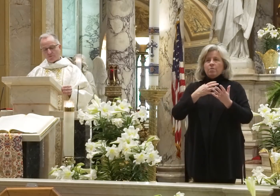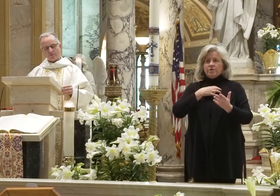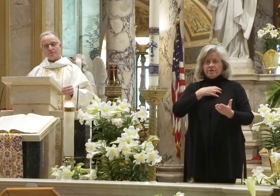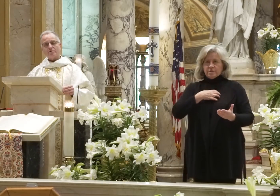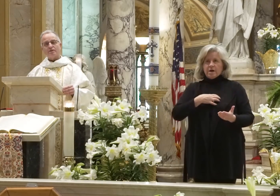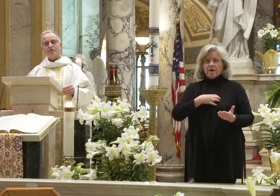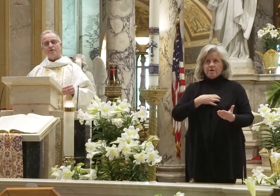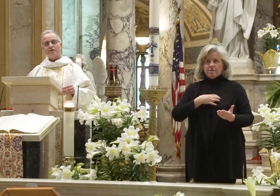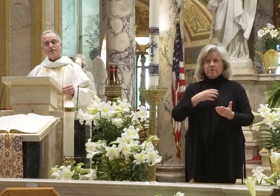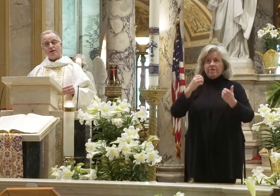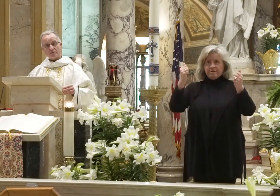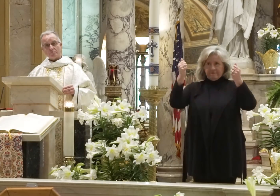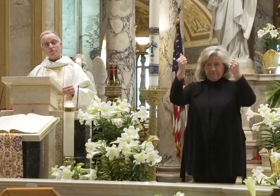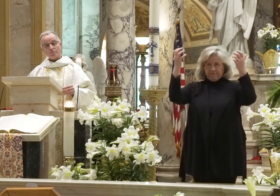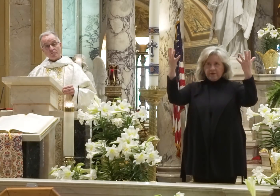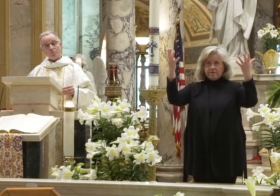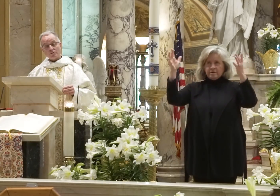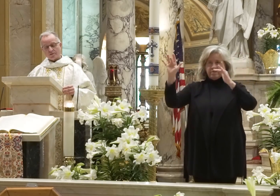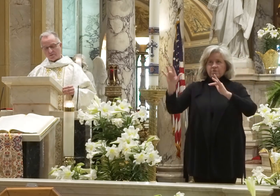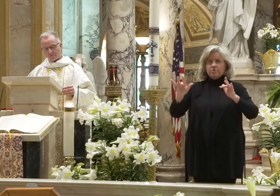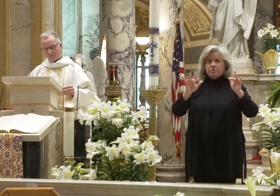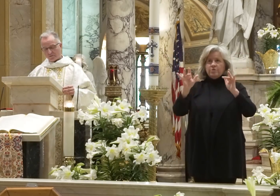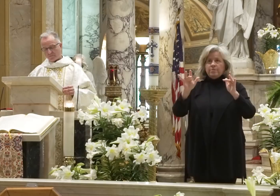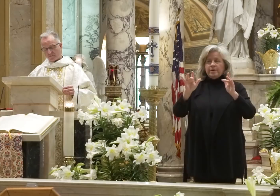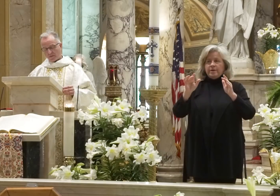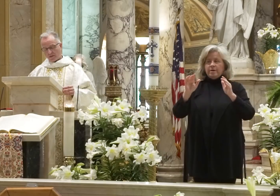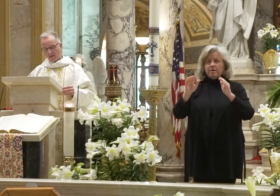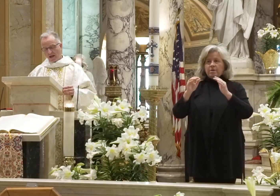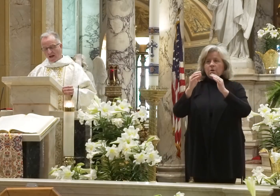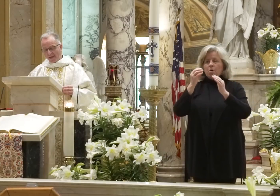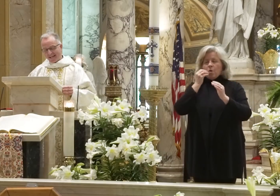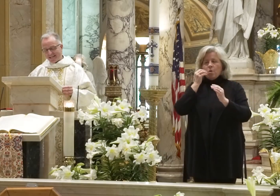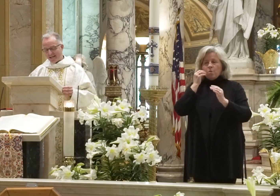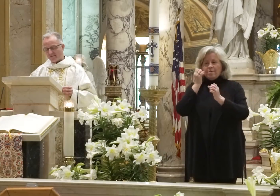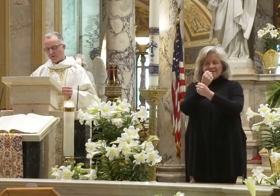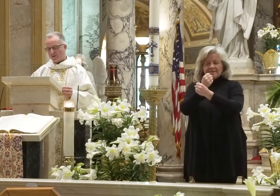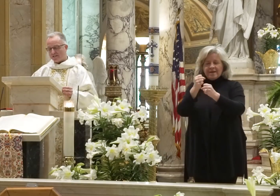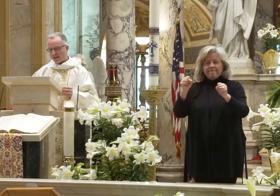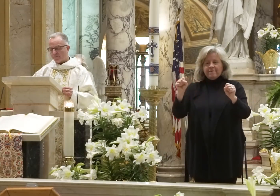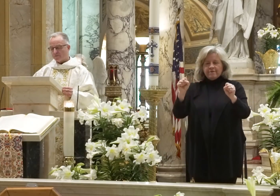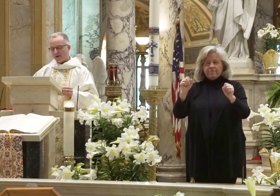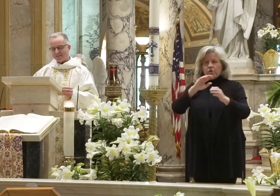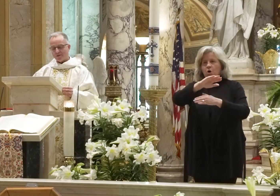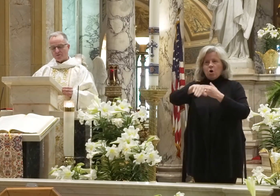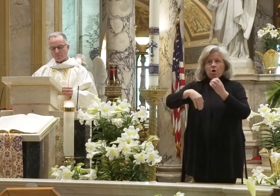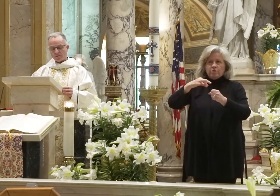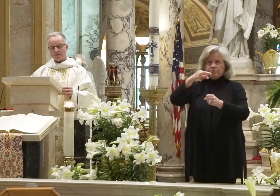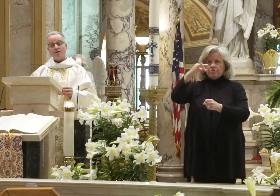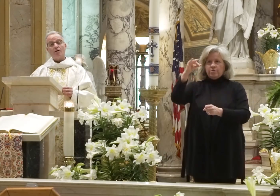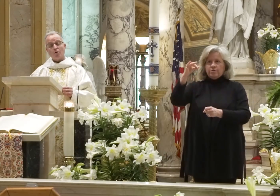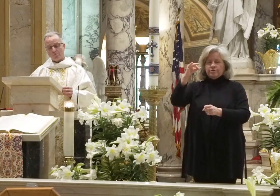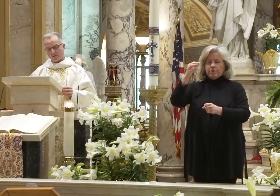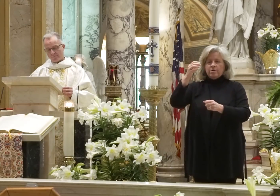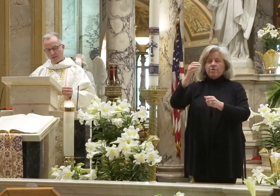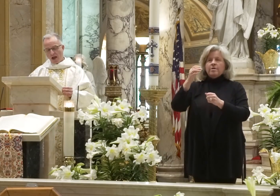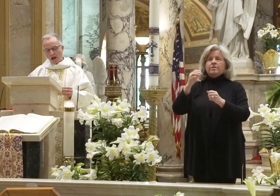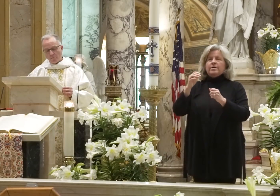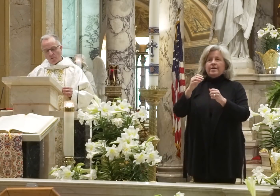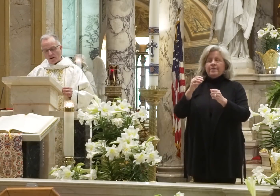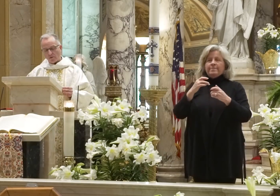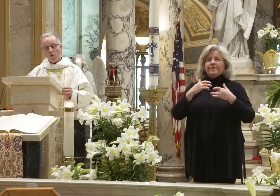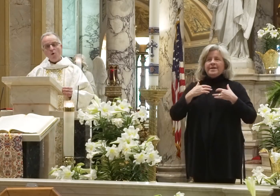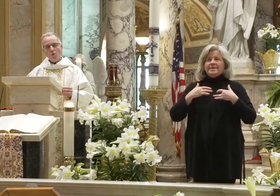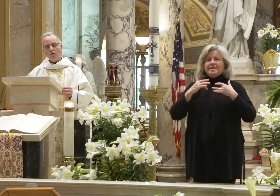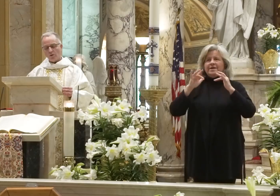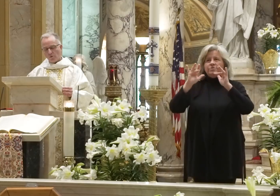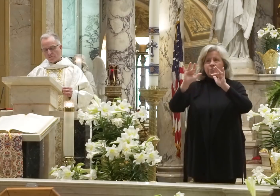all souls, and especially poor sinners. On that day, the very depths of my tender mercy are open. I